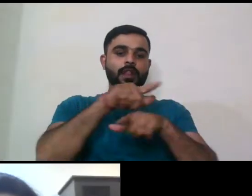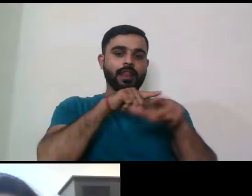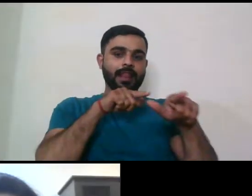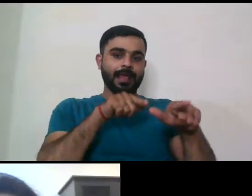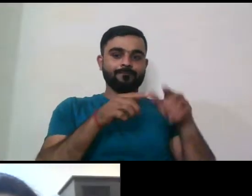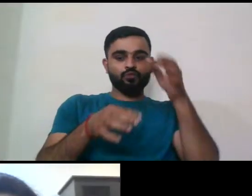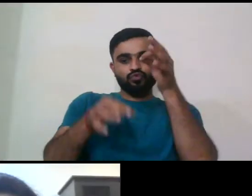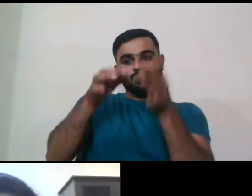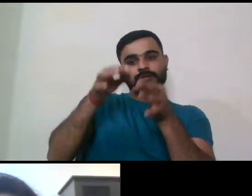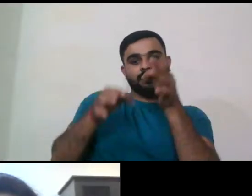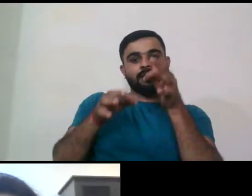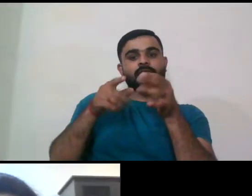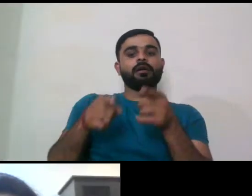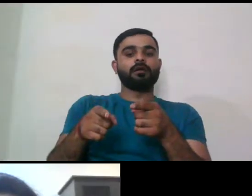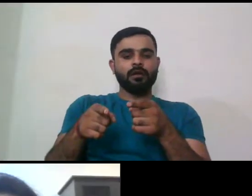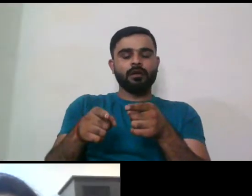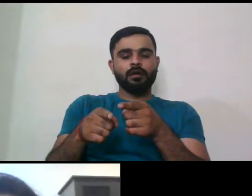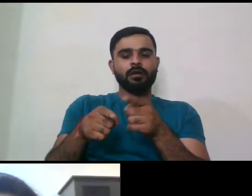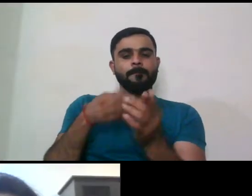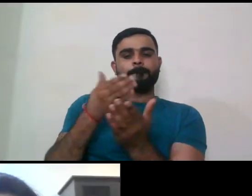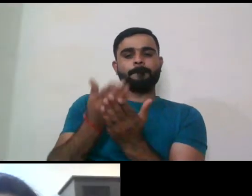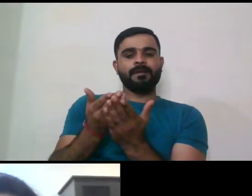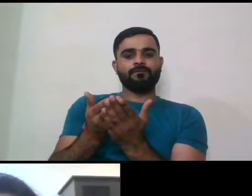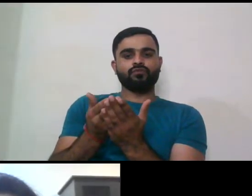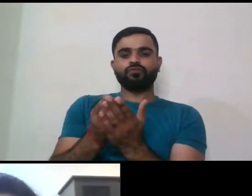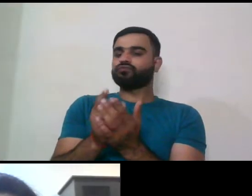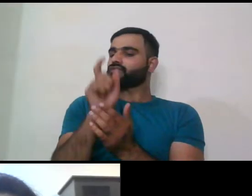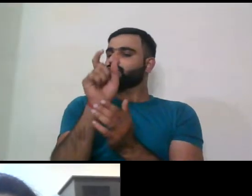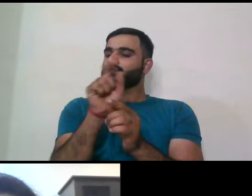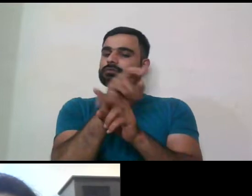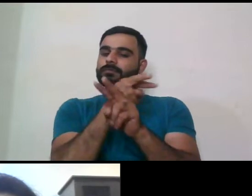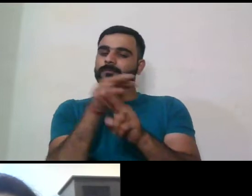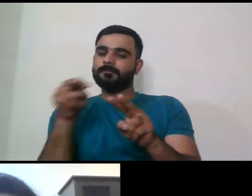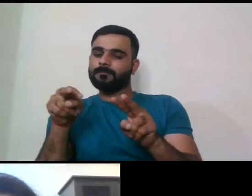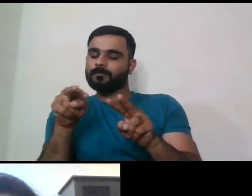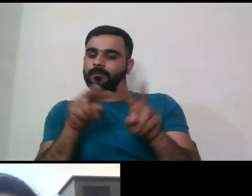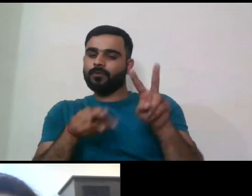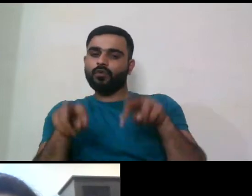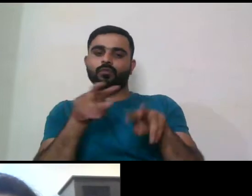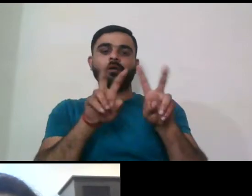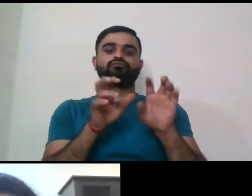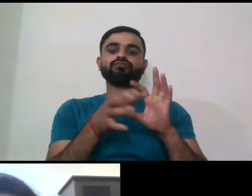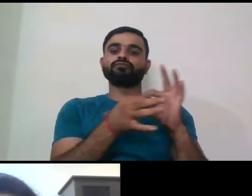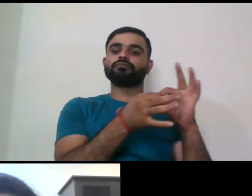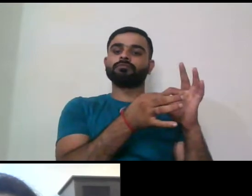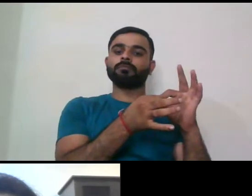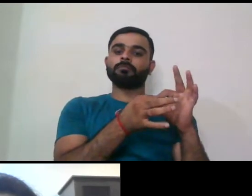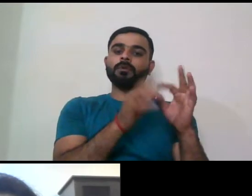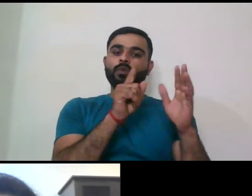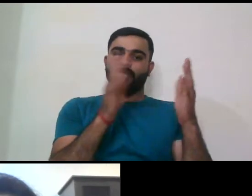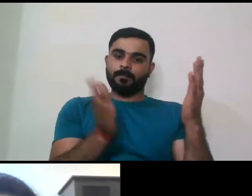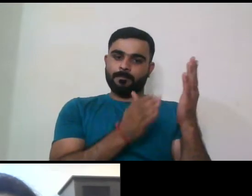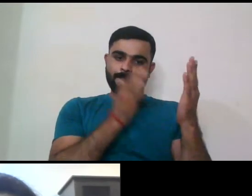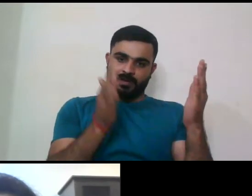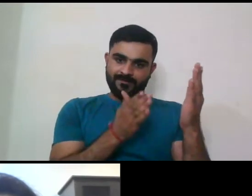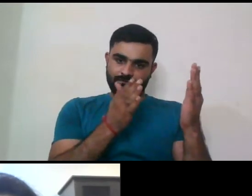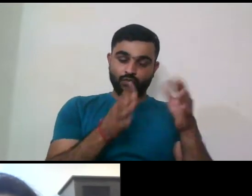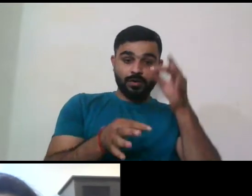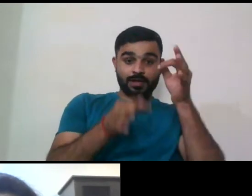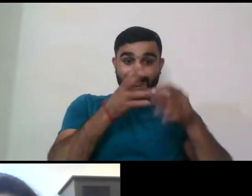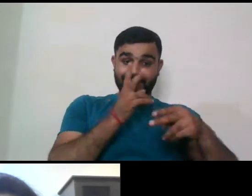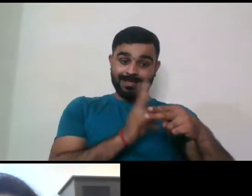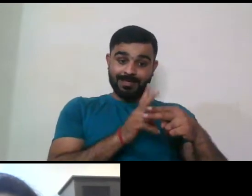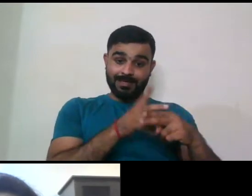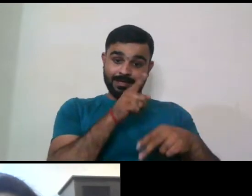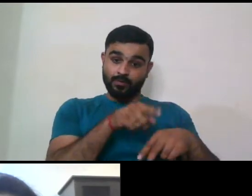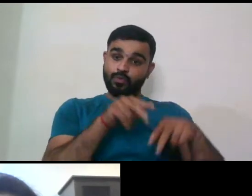a judgment, or putting out a version of the judgment in a one pager on a particular judgment, which